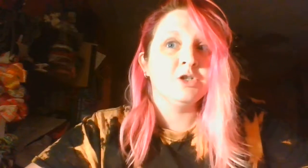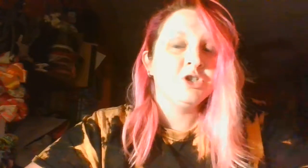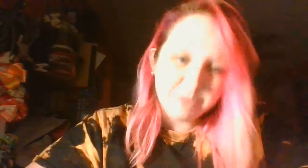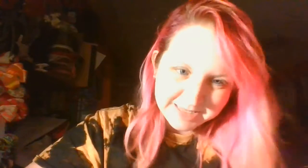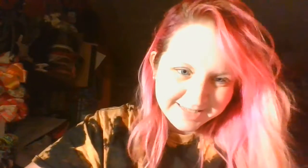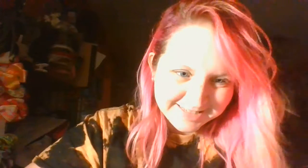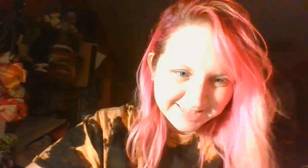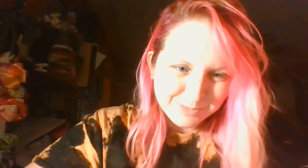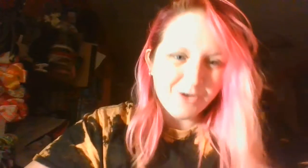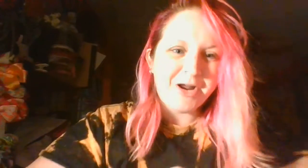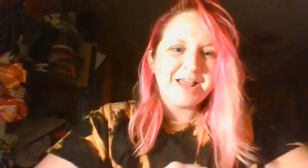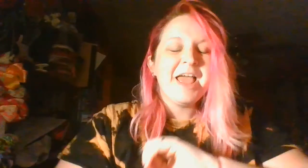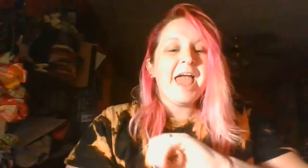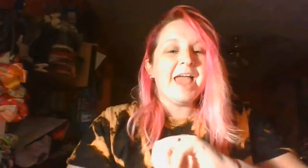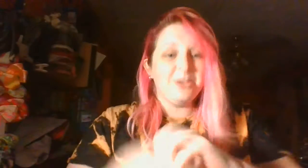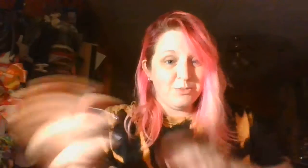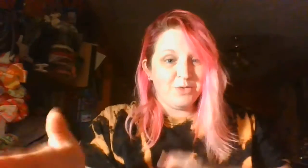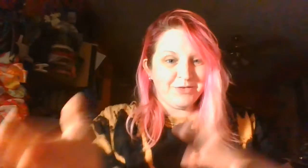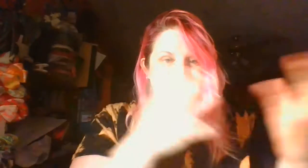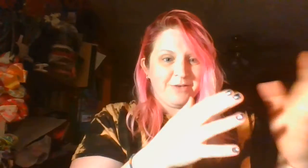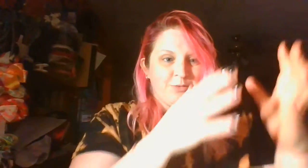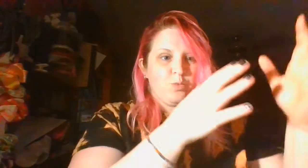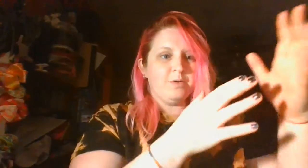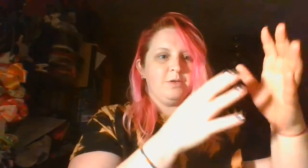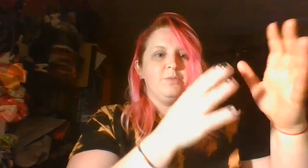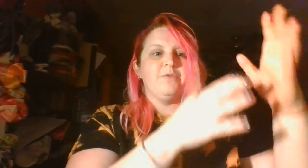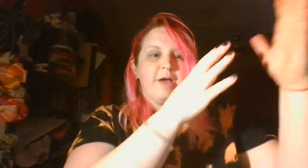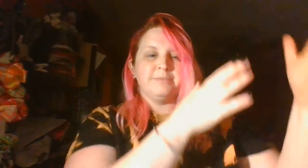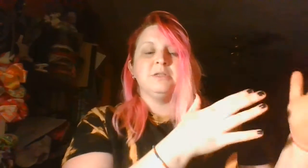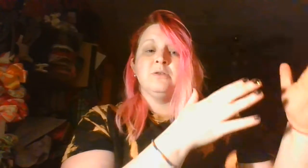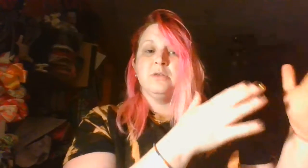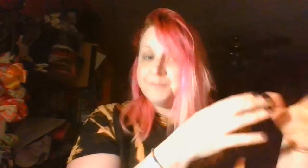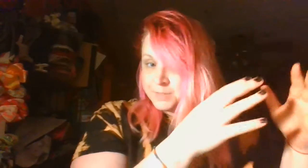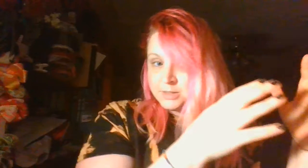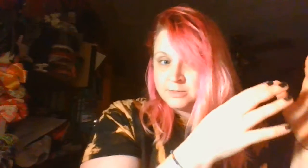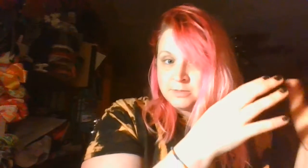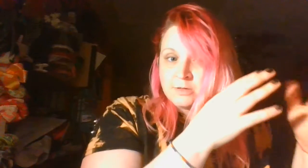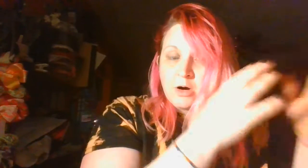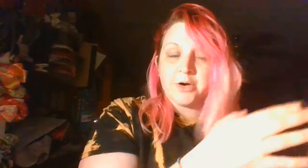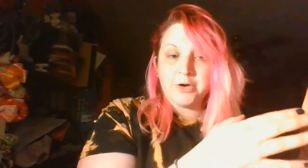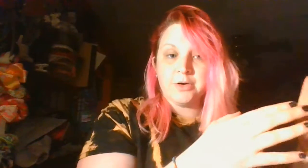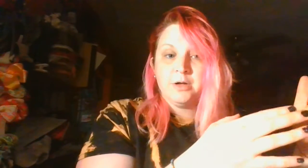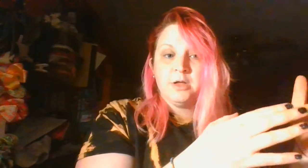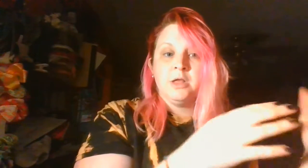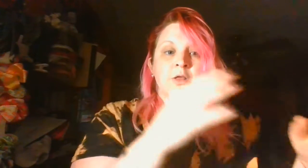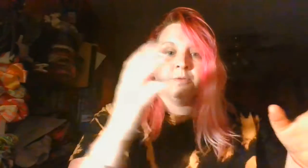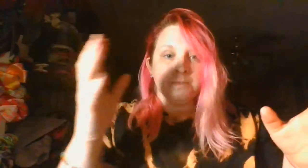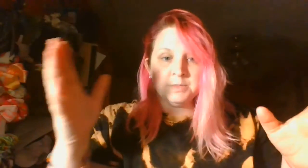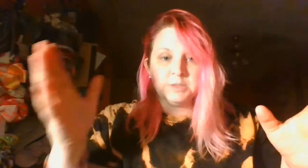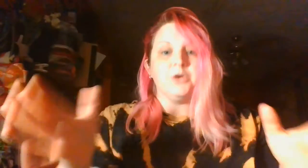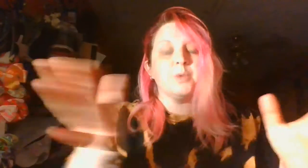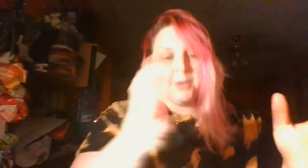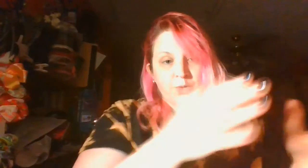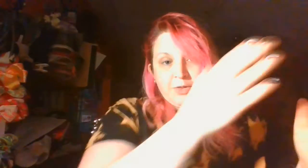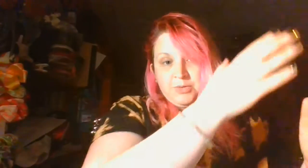should be the easiest part, and you move up to the harder. So you're working your way through